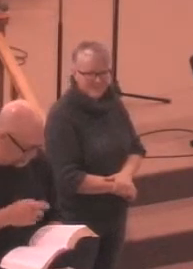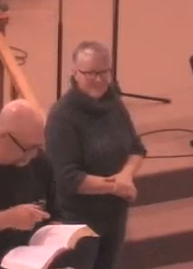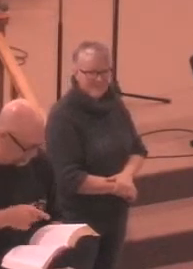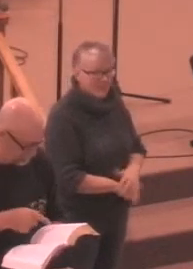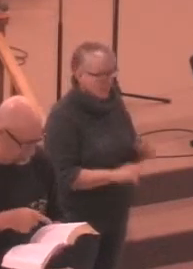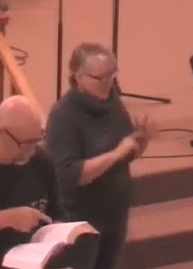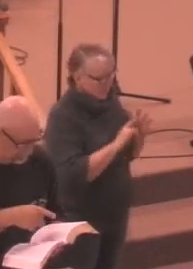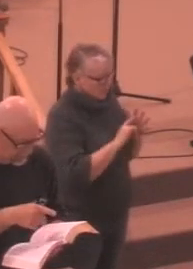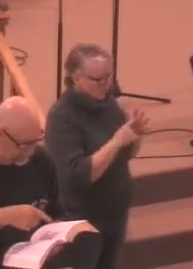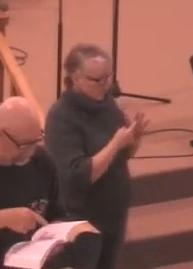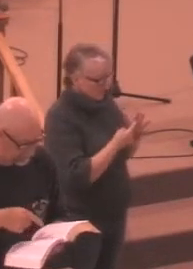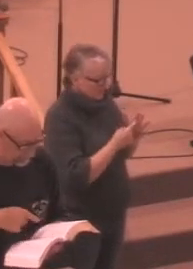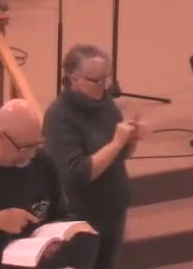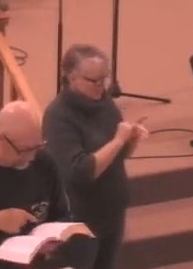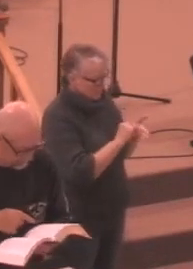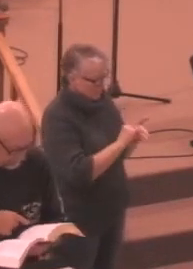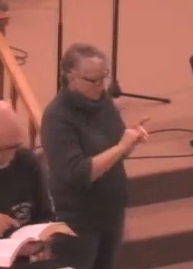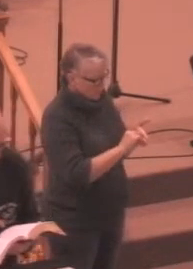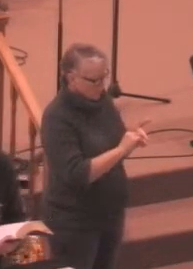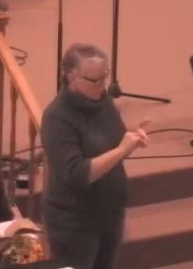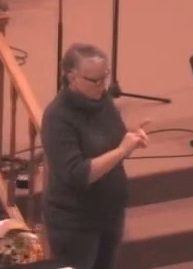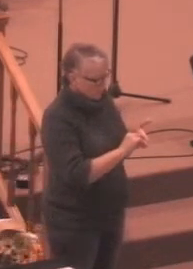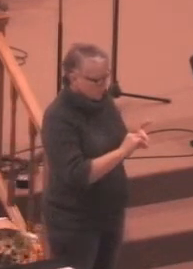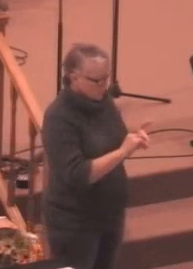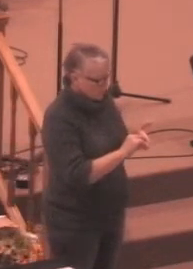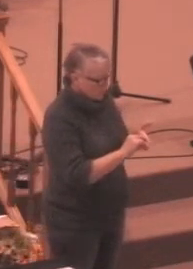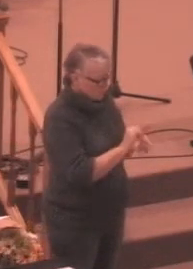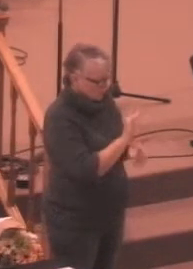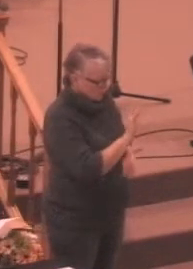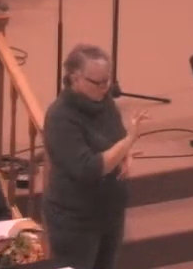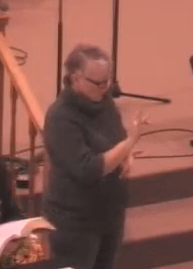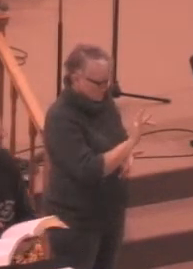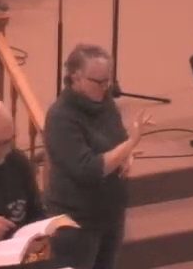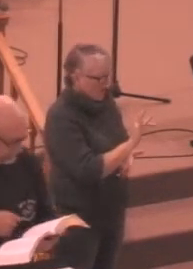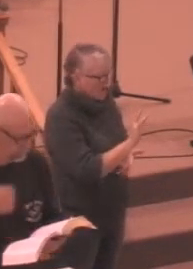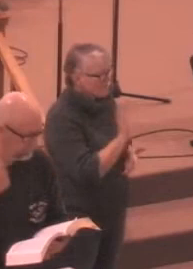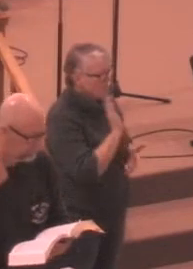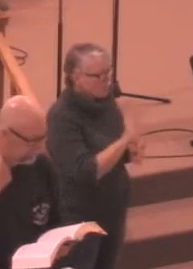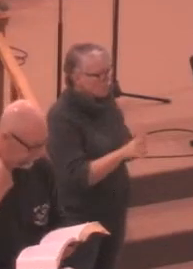And I'm going to start from 25. We've already read part of this, but I'm going to read a little bit more.